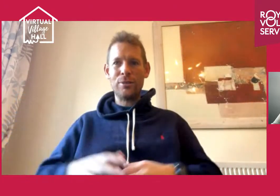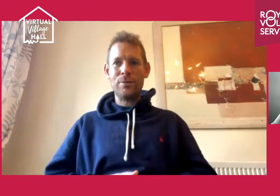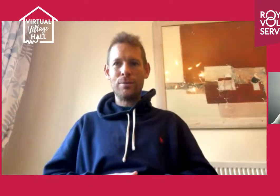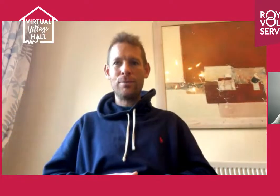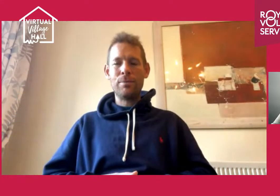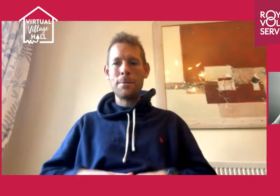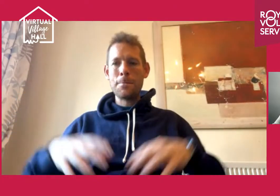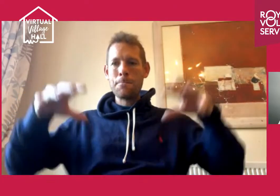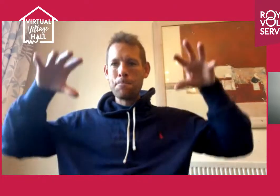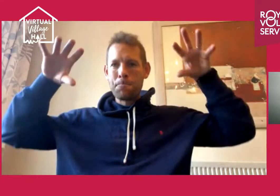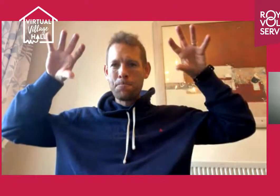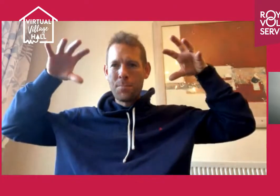bear,